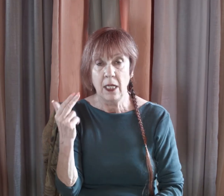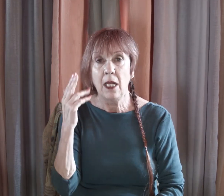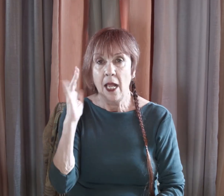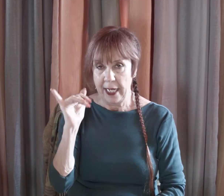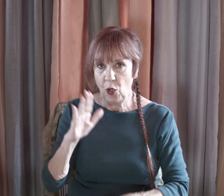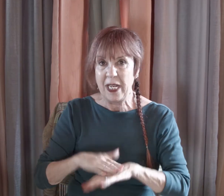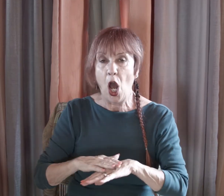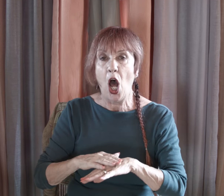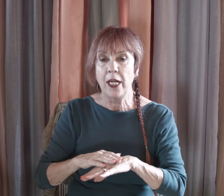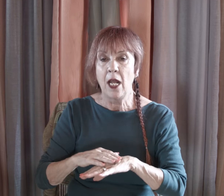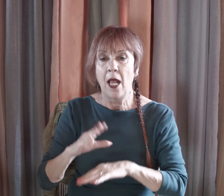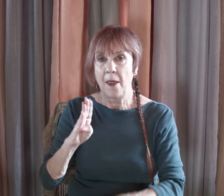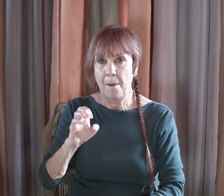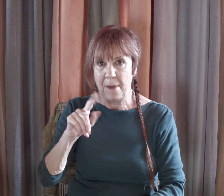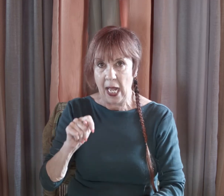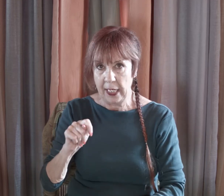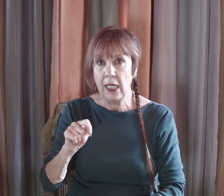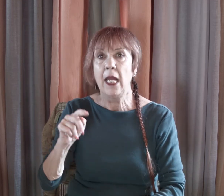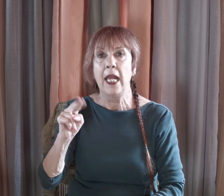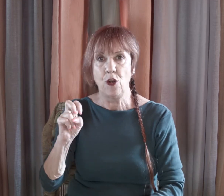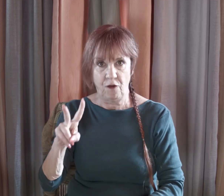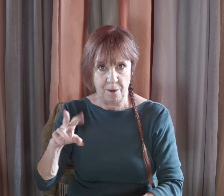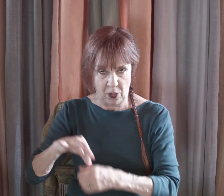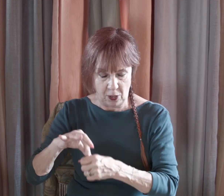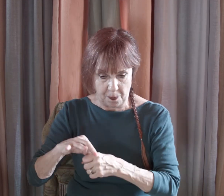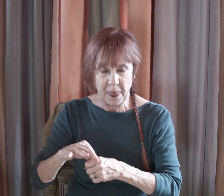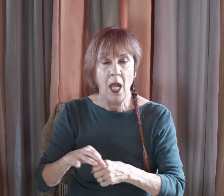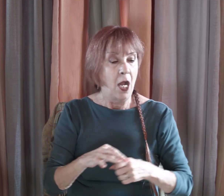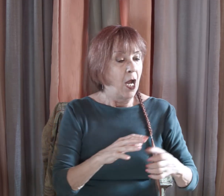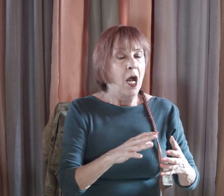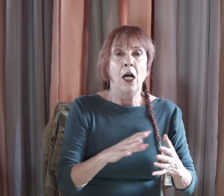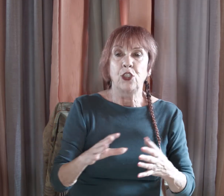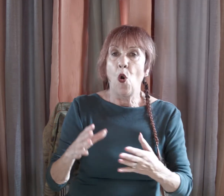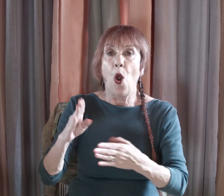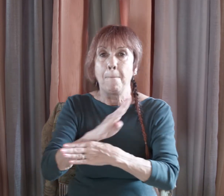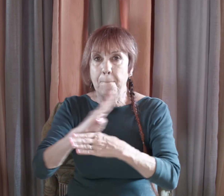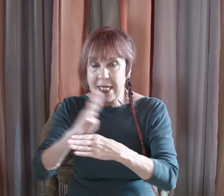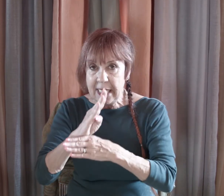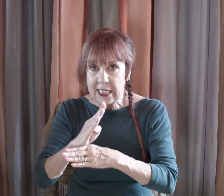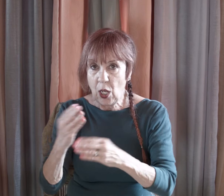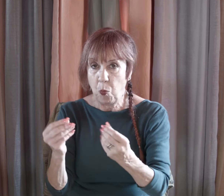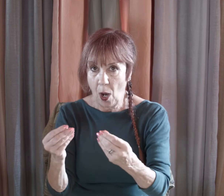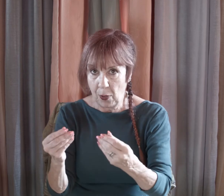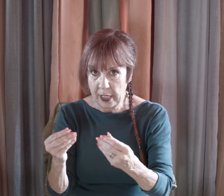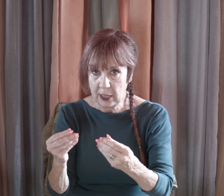ballot in November. Schools and communities first. It will take commercial property that is not used for housing and say we're